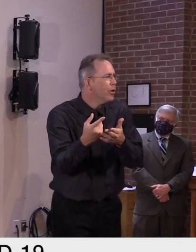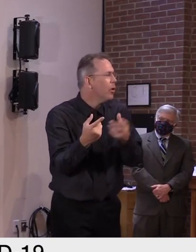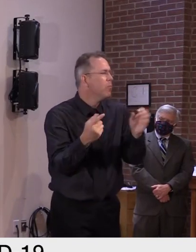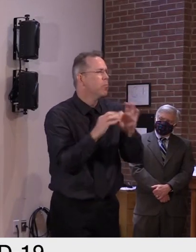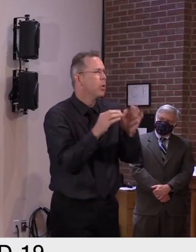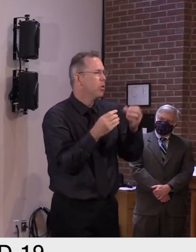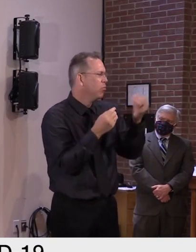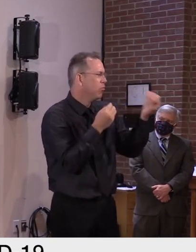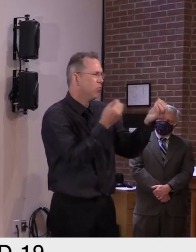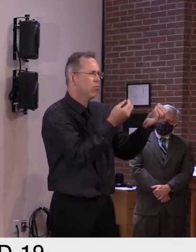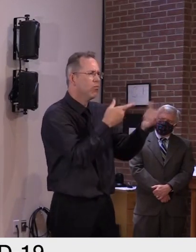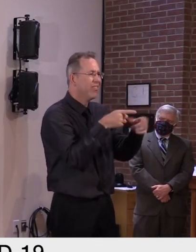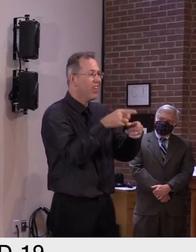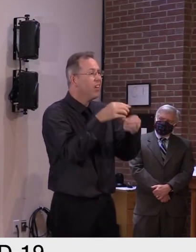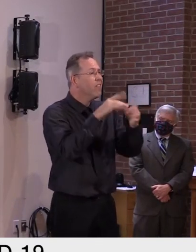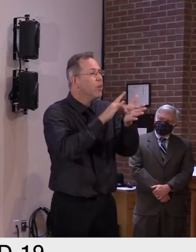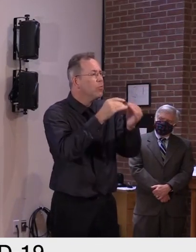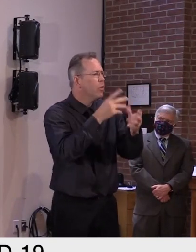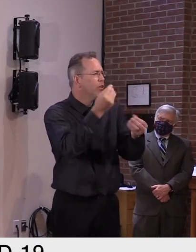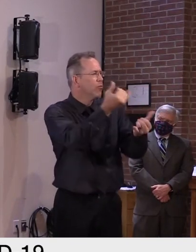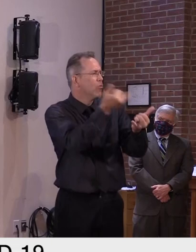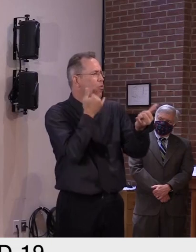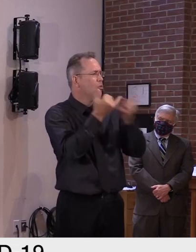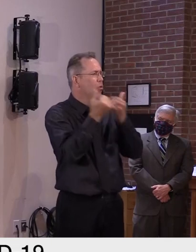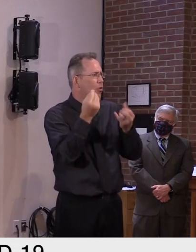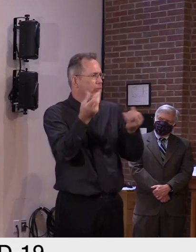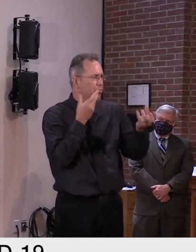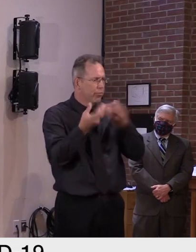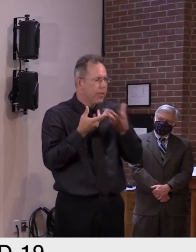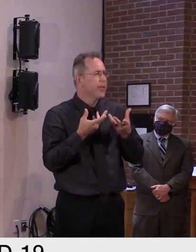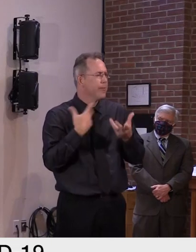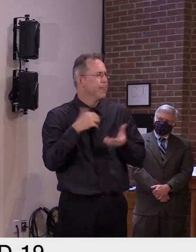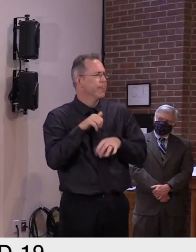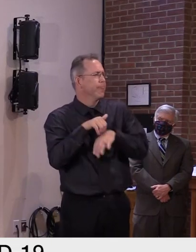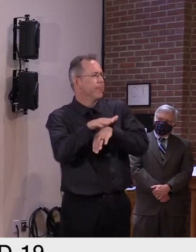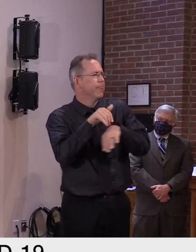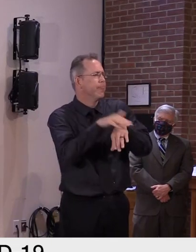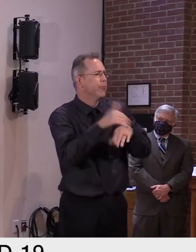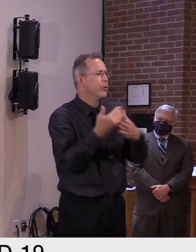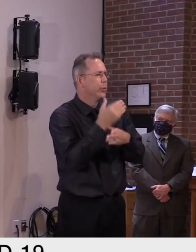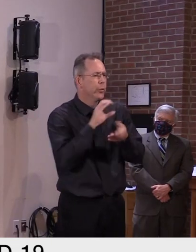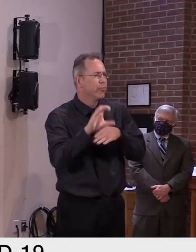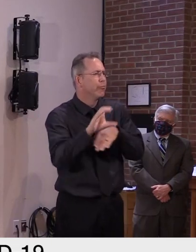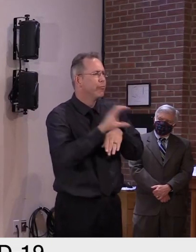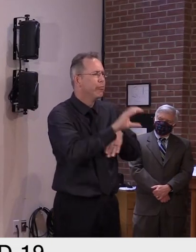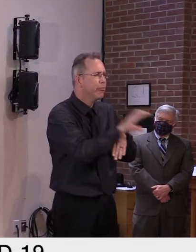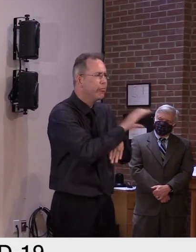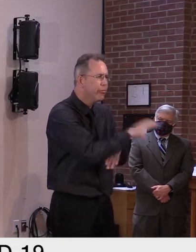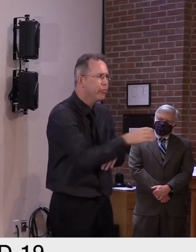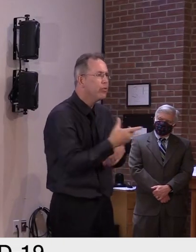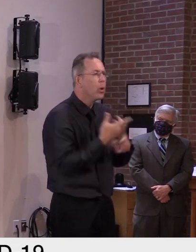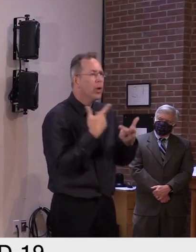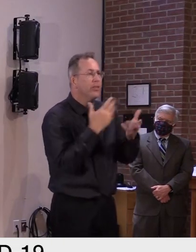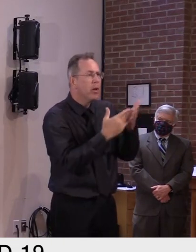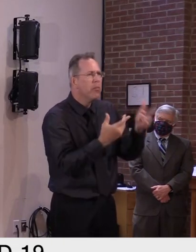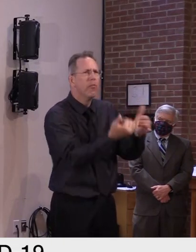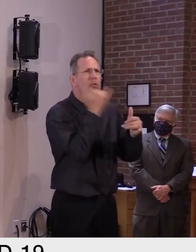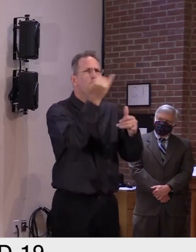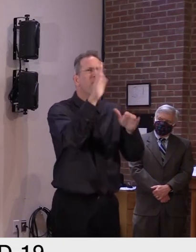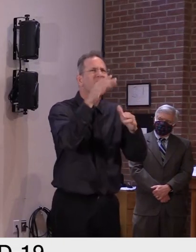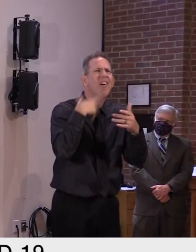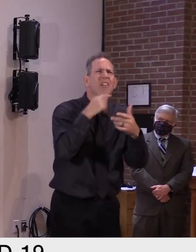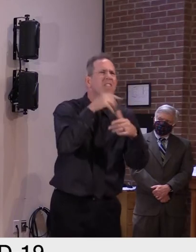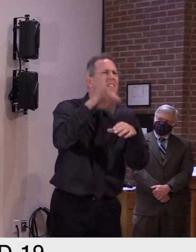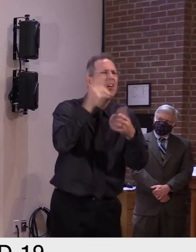get communications periodically like this. But I would also ask people to be patient, because what is not present in your